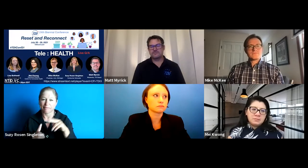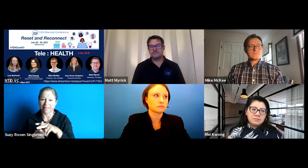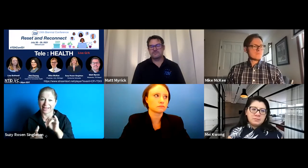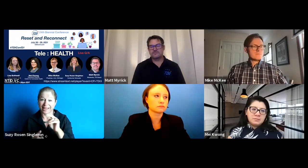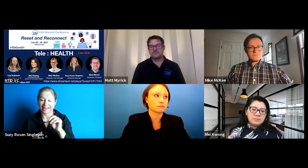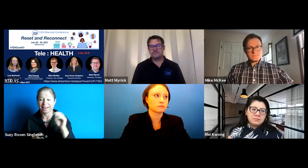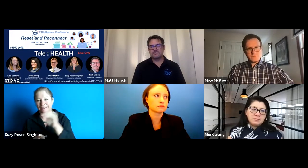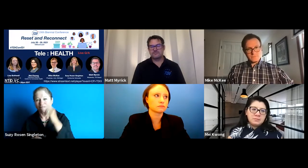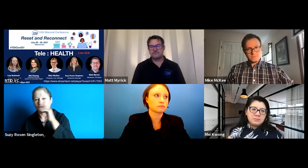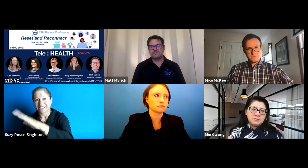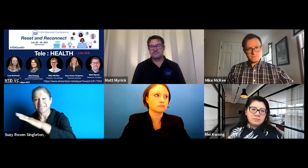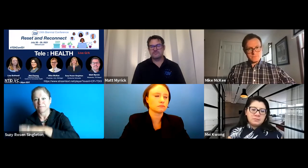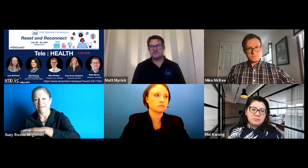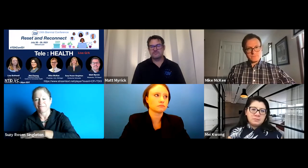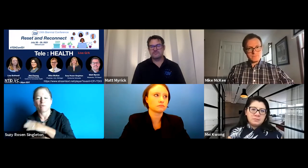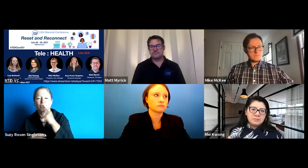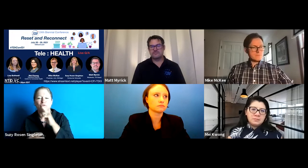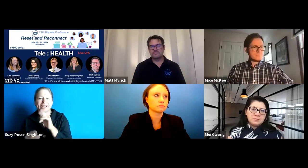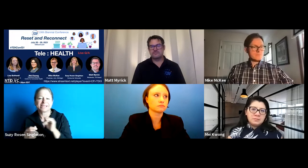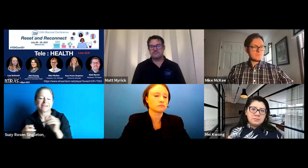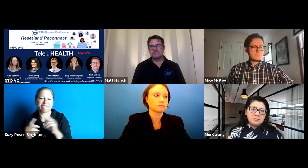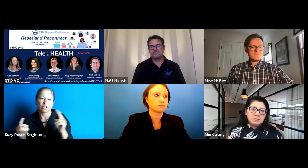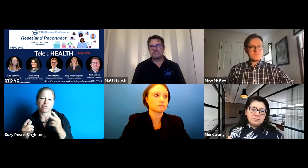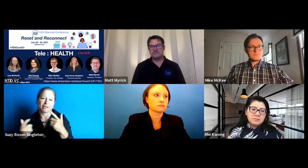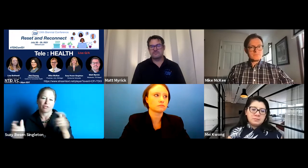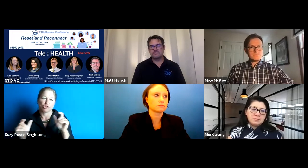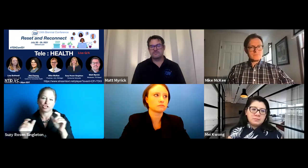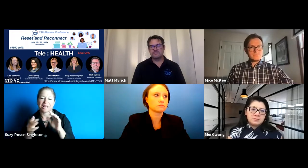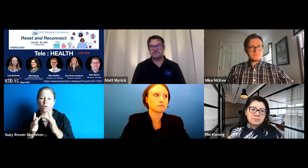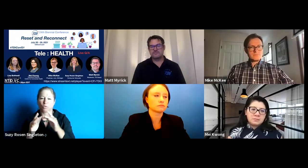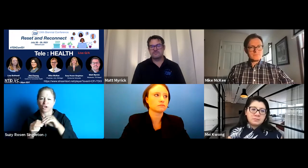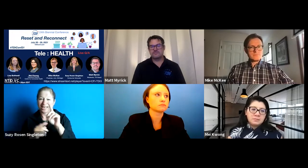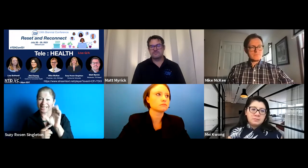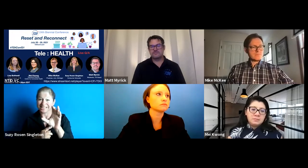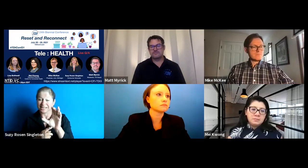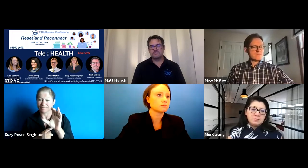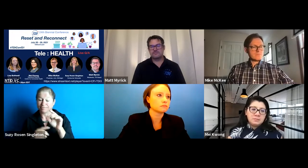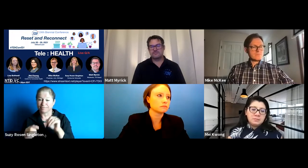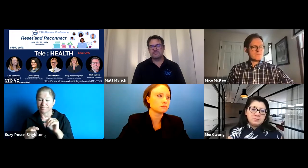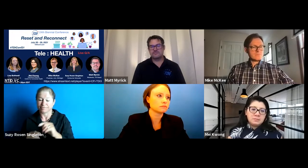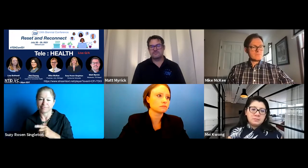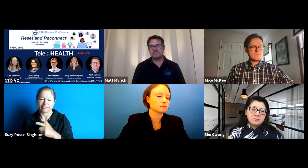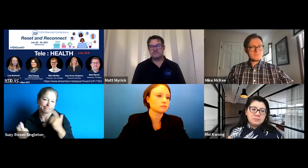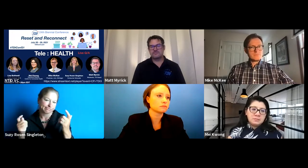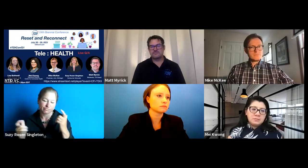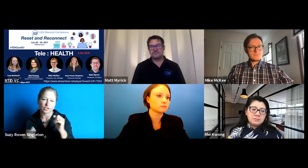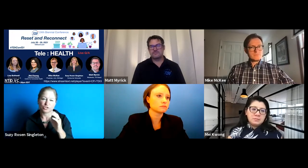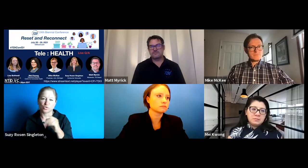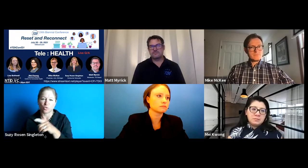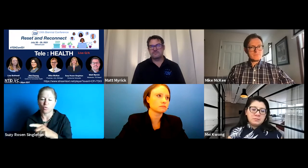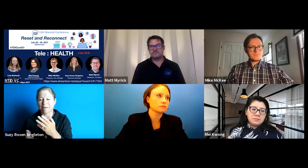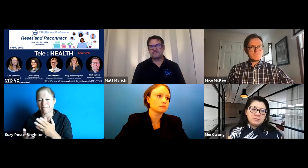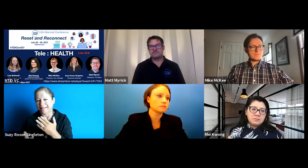a third-party plugin for their platform. It's a really large